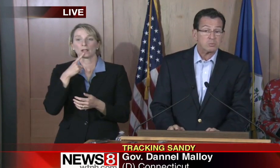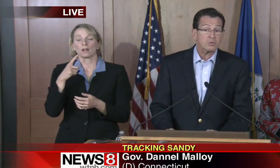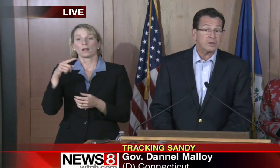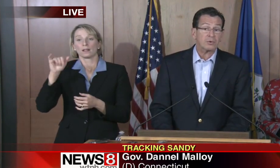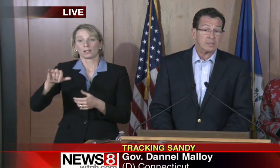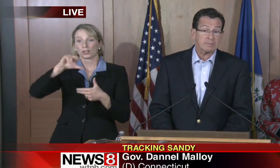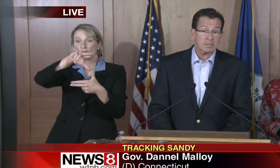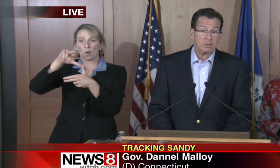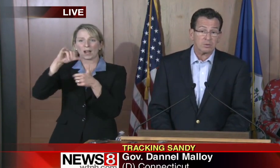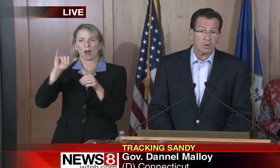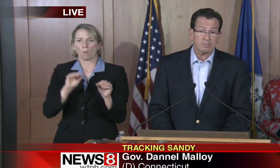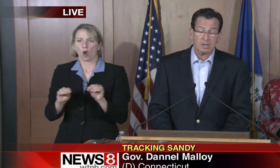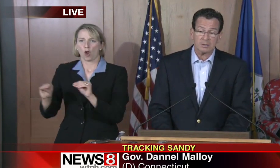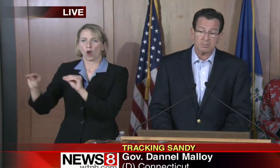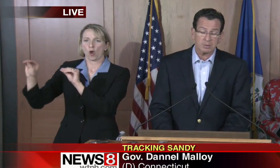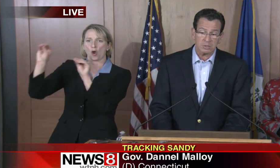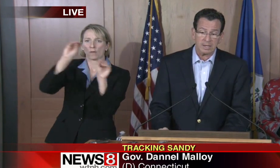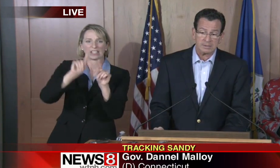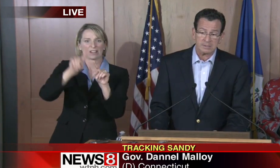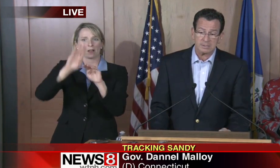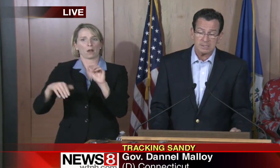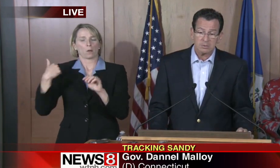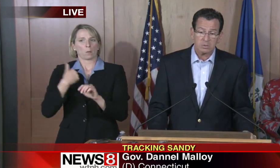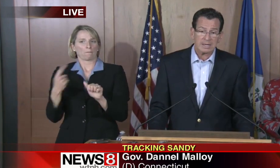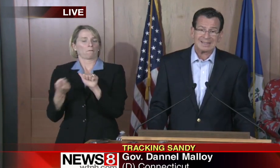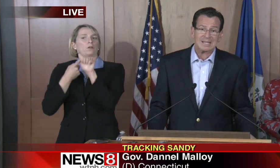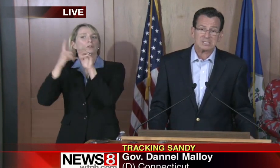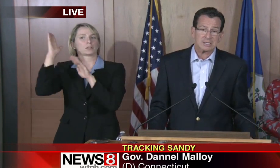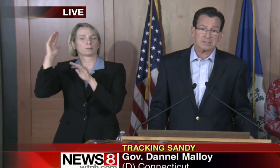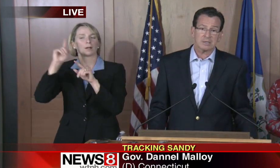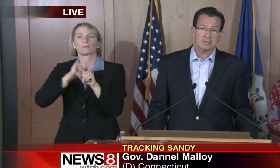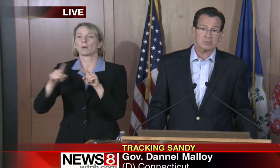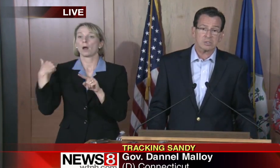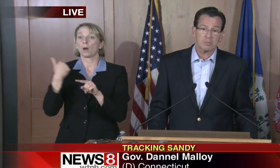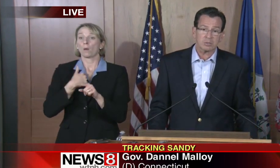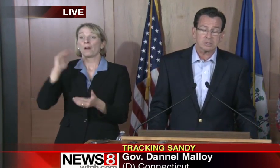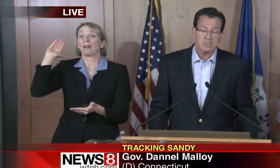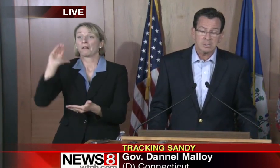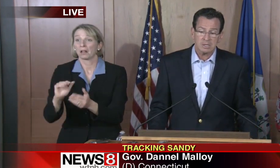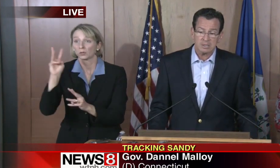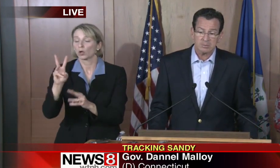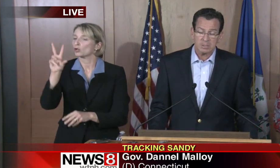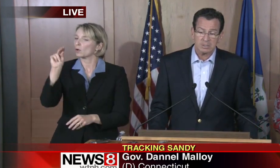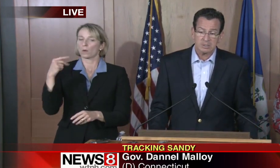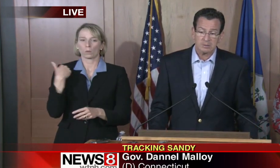The storm has moved differently than we thought, but we're not lessening those numbers